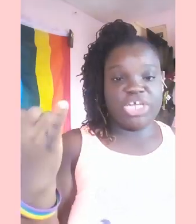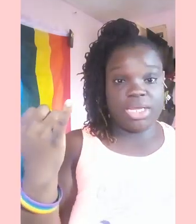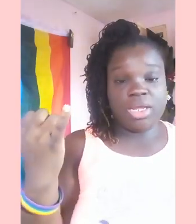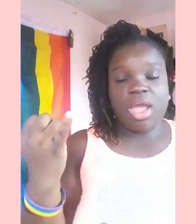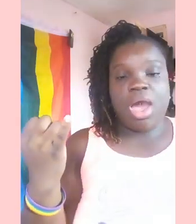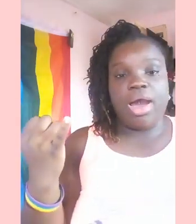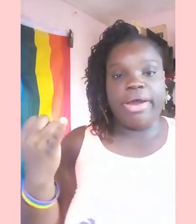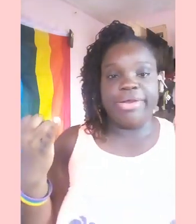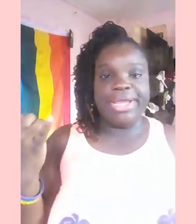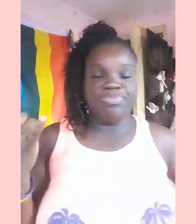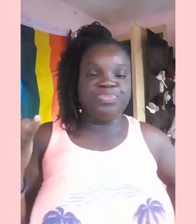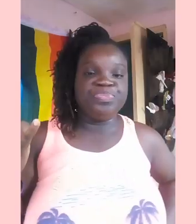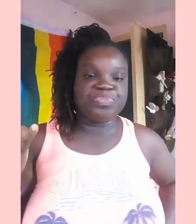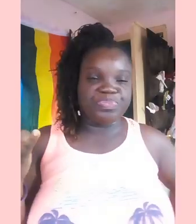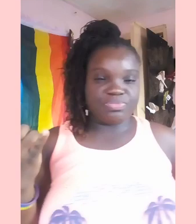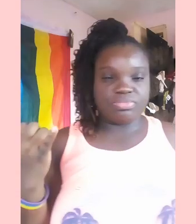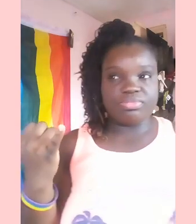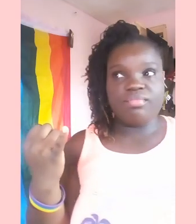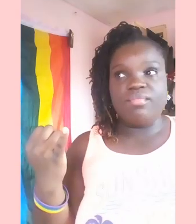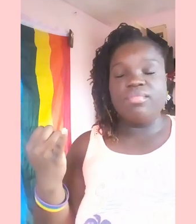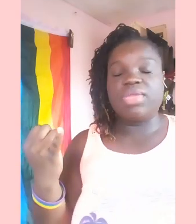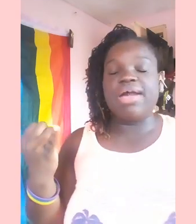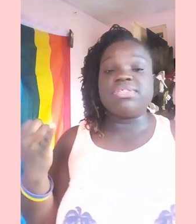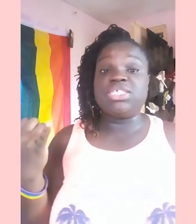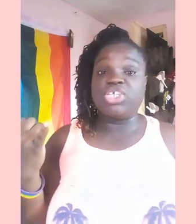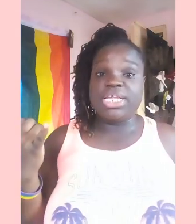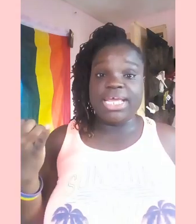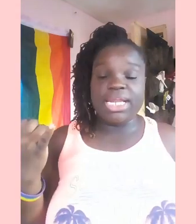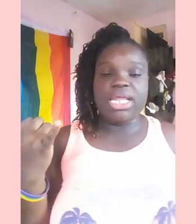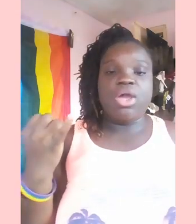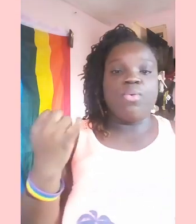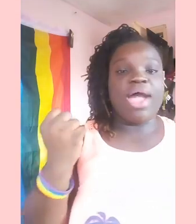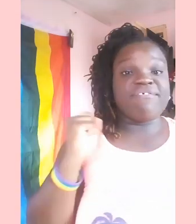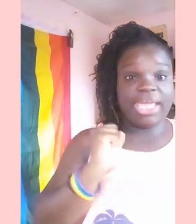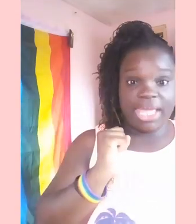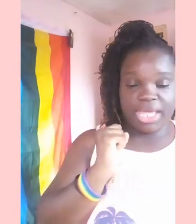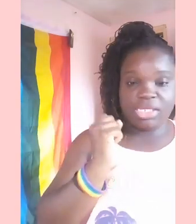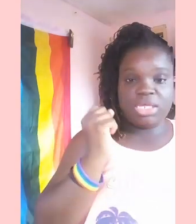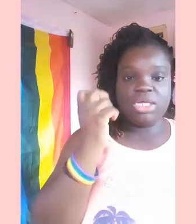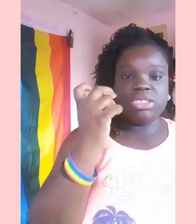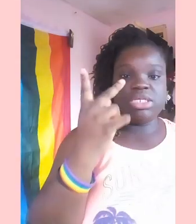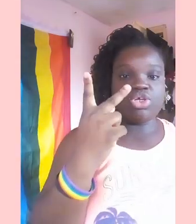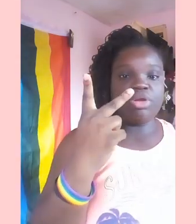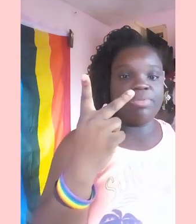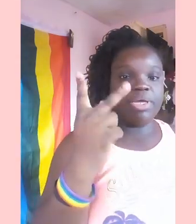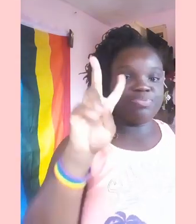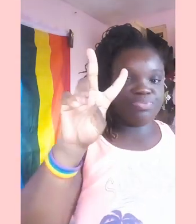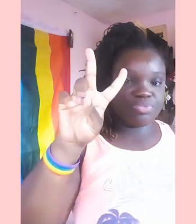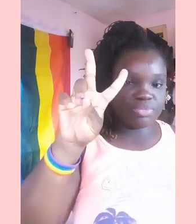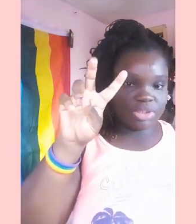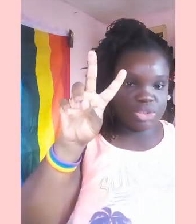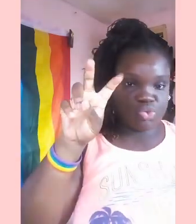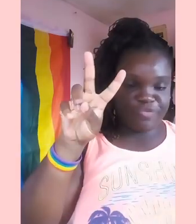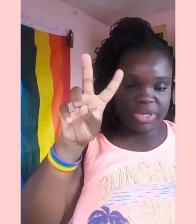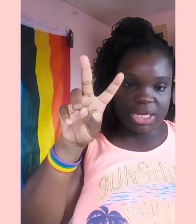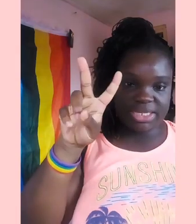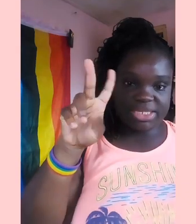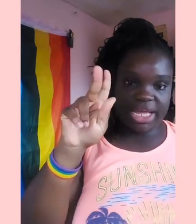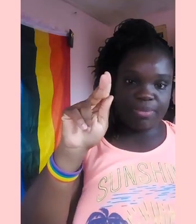J. Alright. After J then, we have K. So it's going to be your 2 fingers and you put